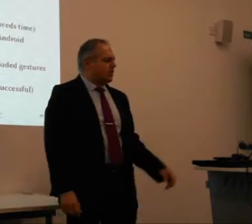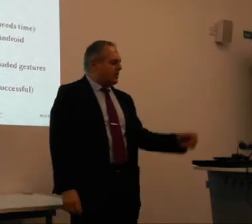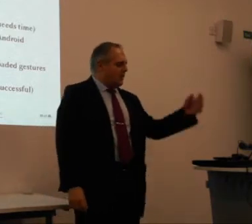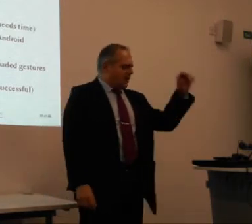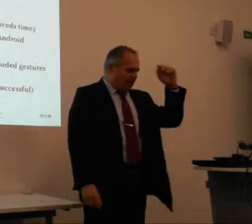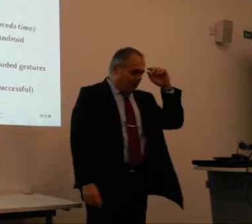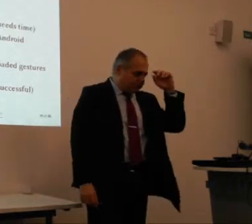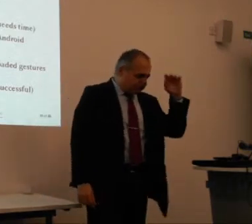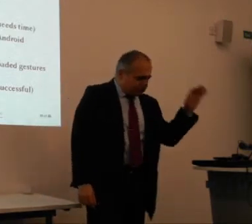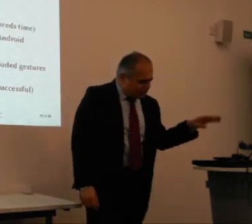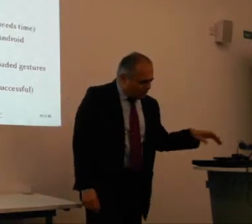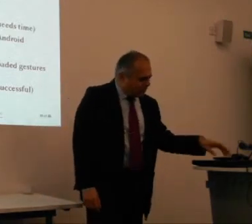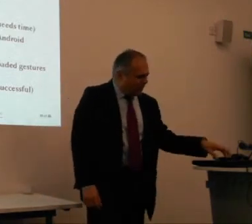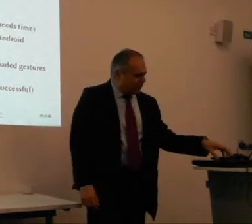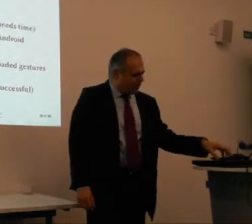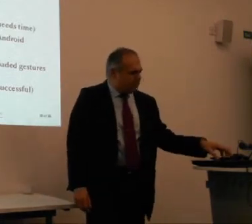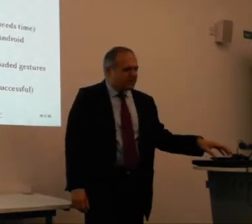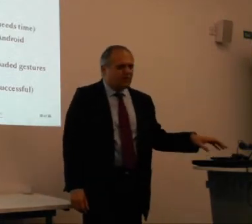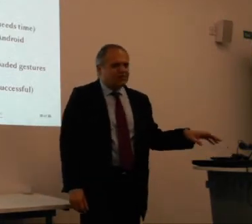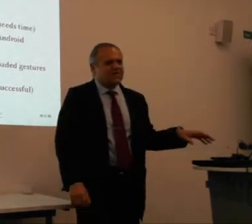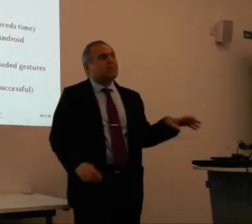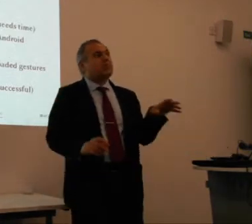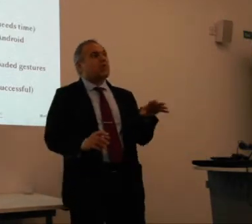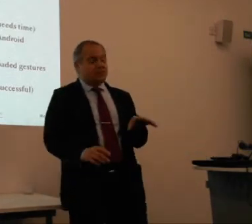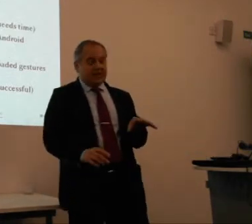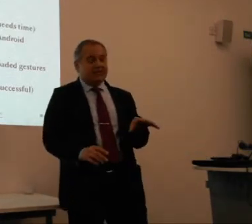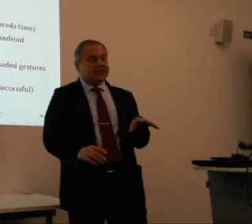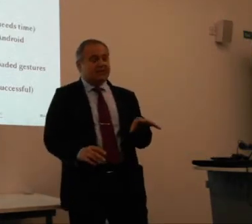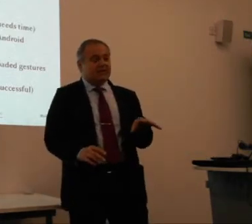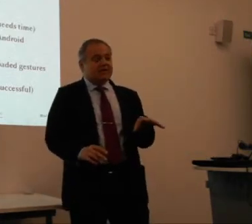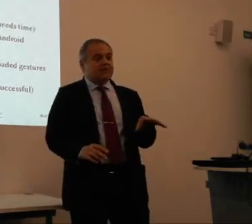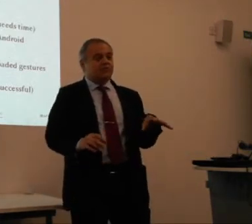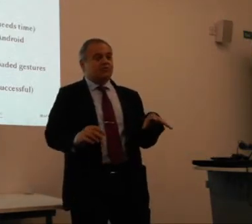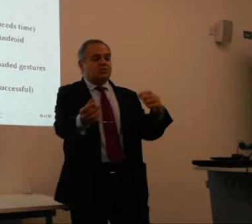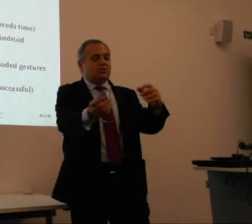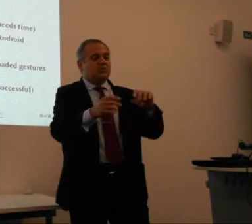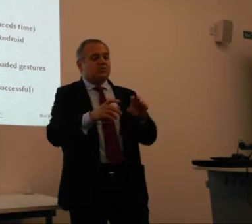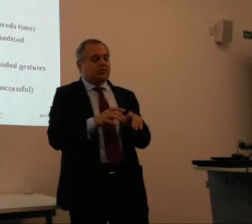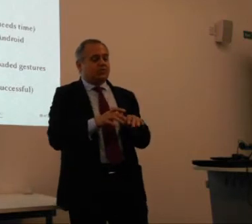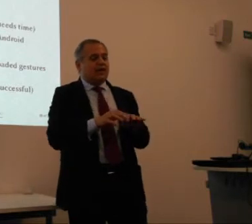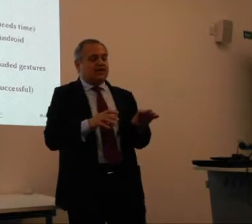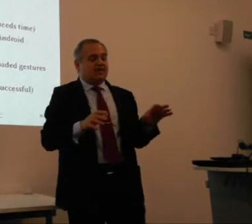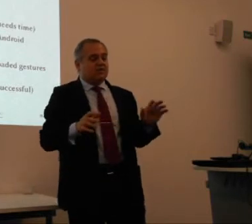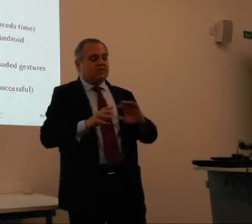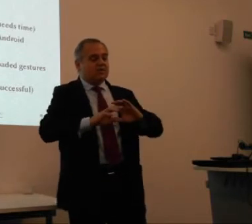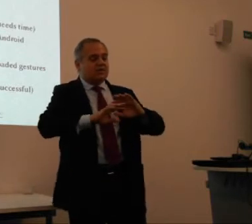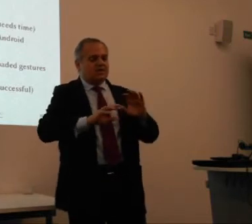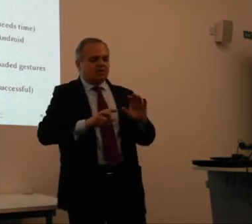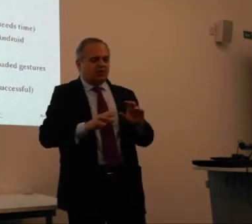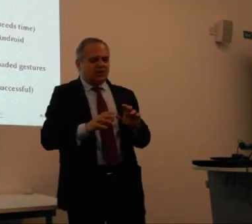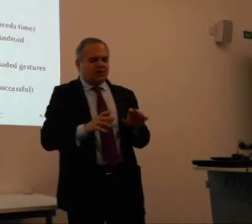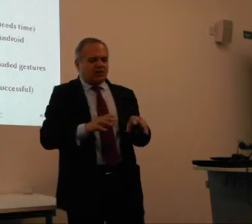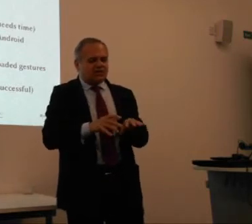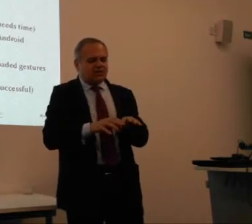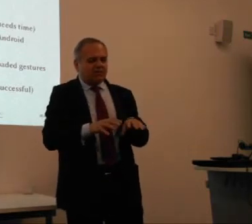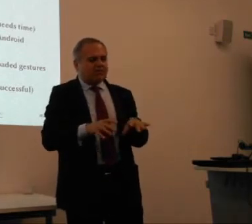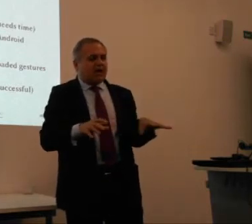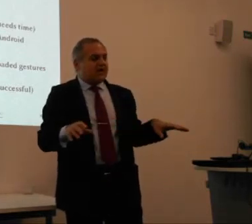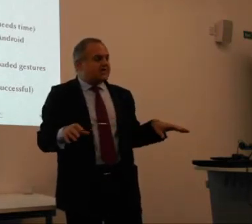sorry we have already concept proof that so you write you sorry somebody writes